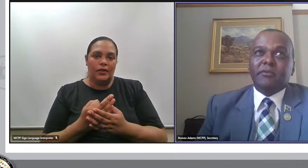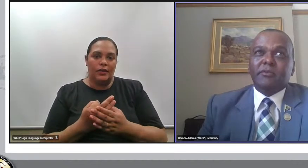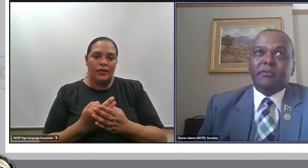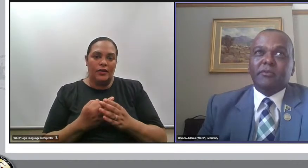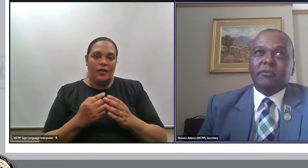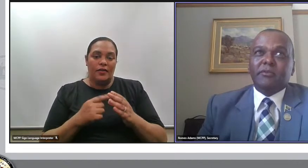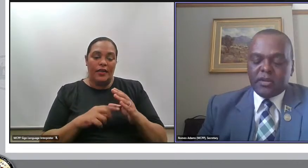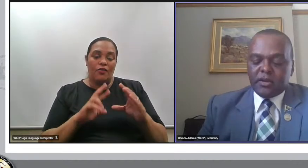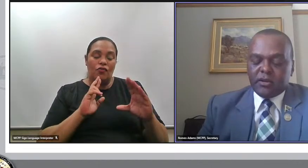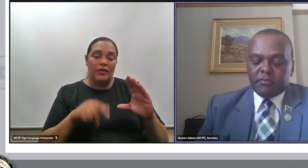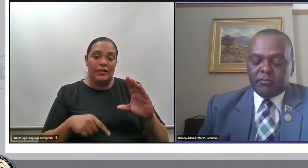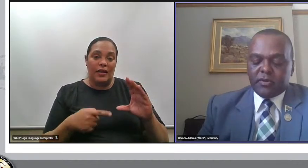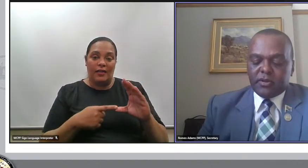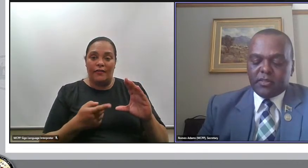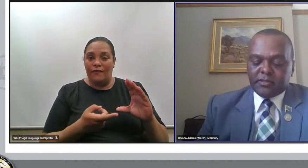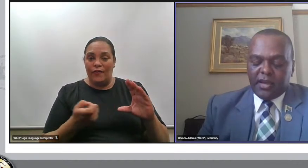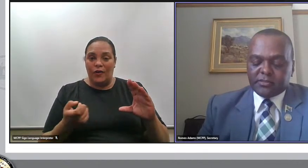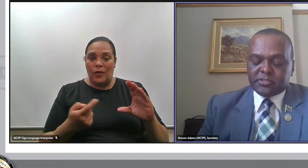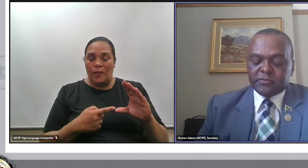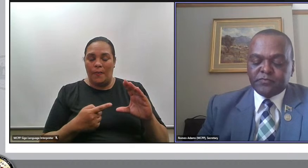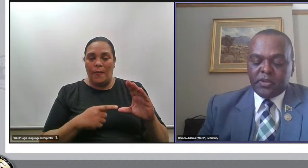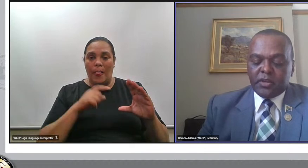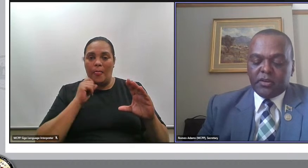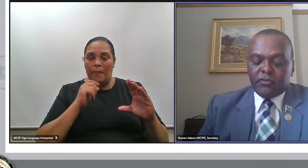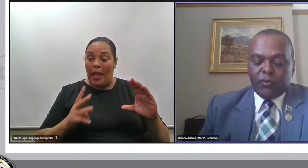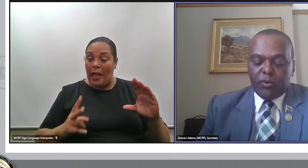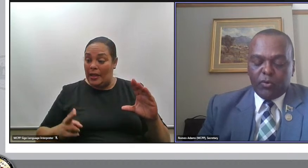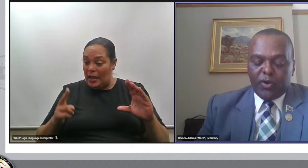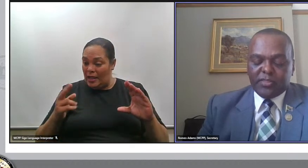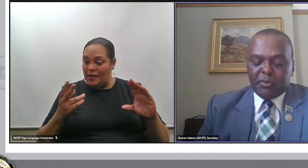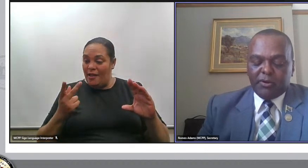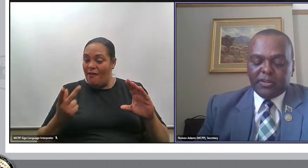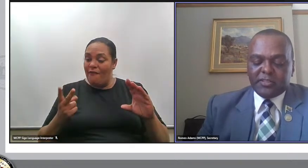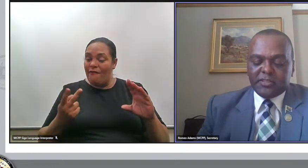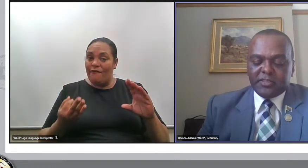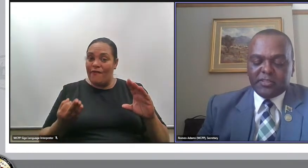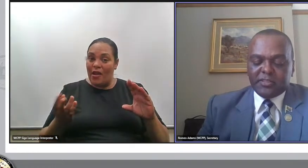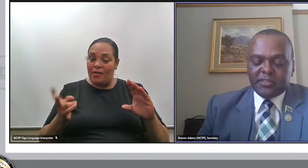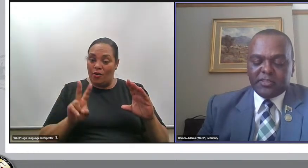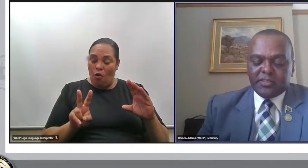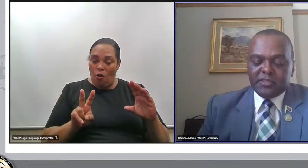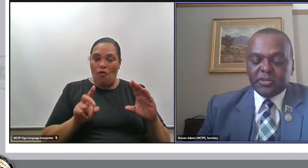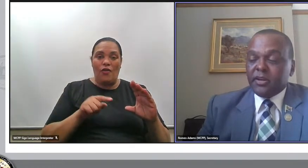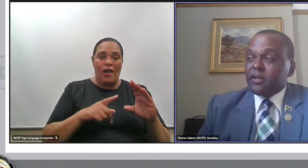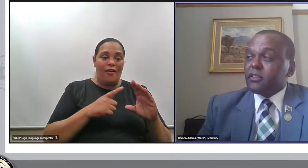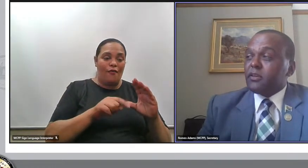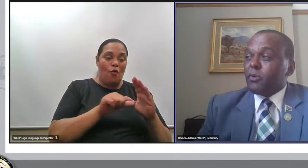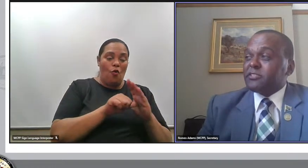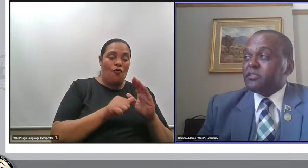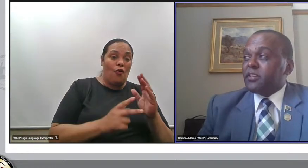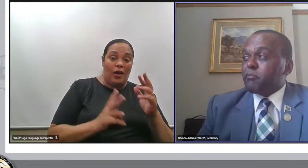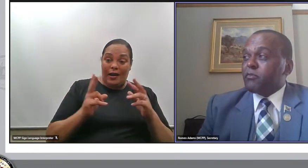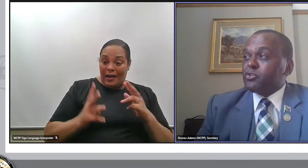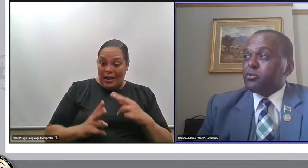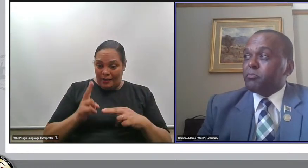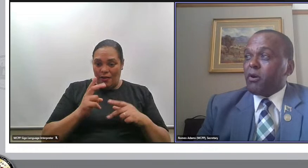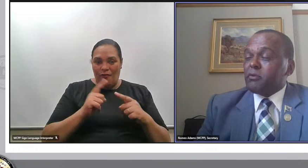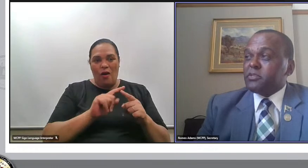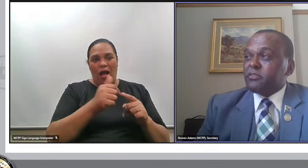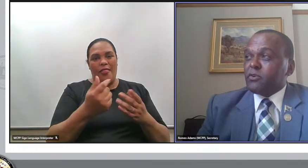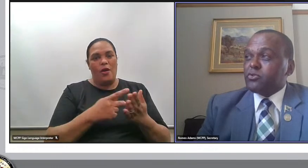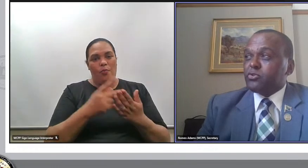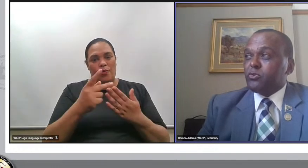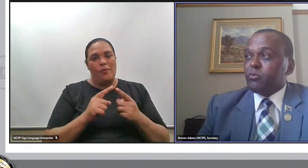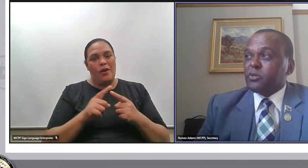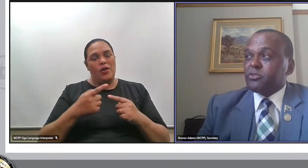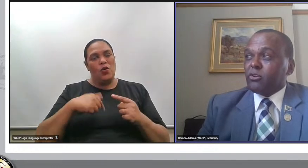was a result of that cuts for other priorities that had emerged. The Western Cape Provincial